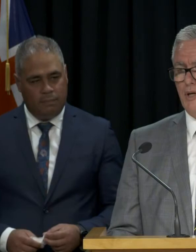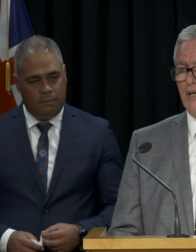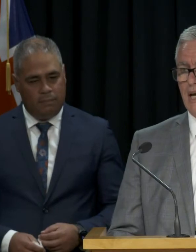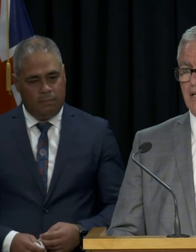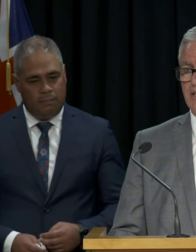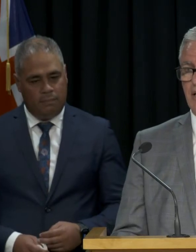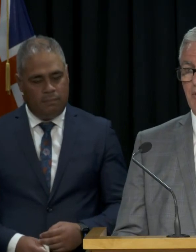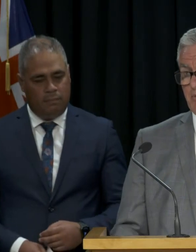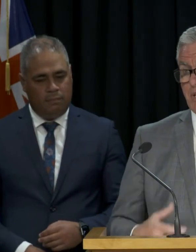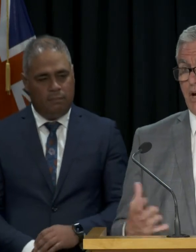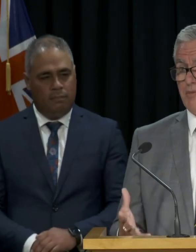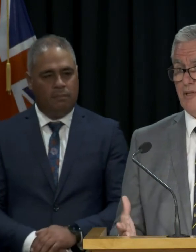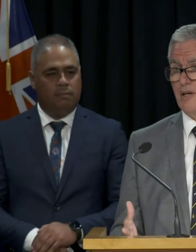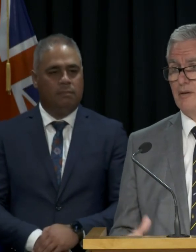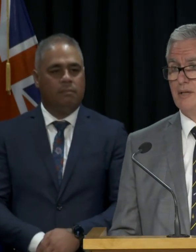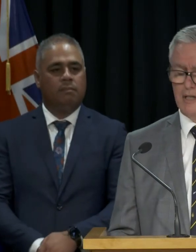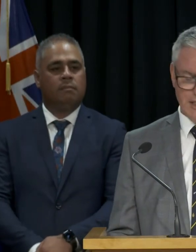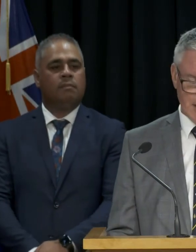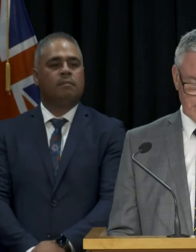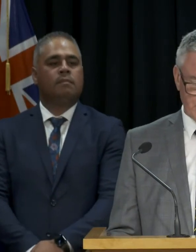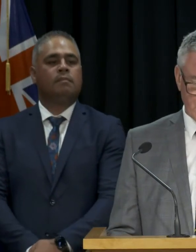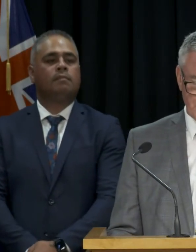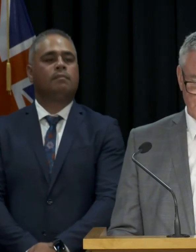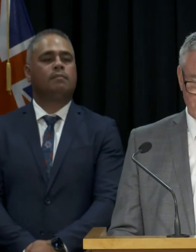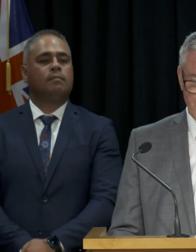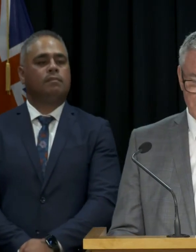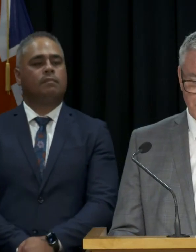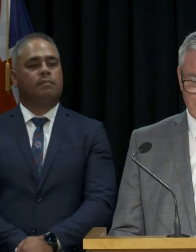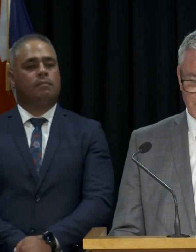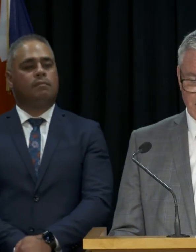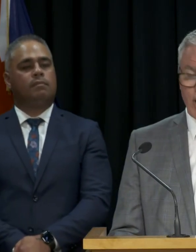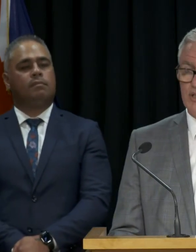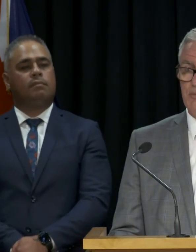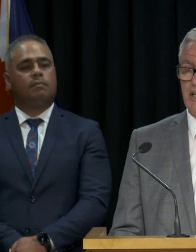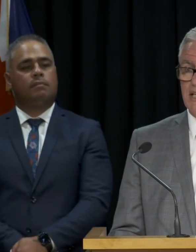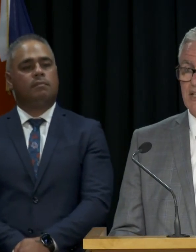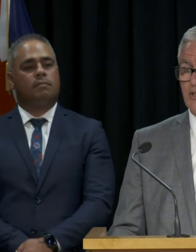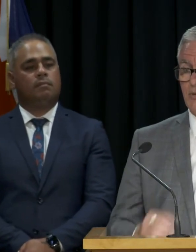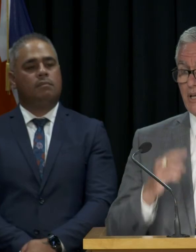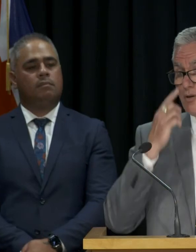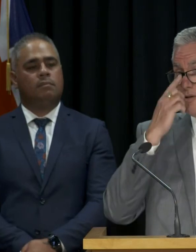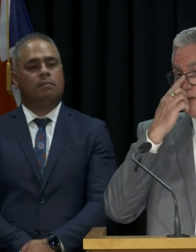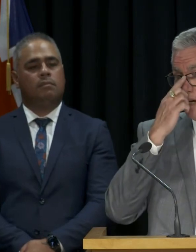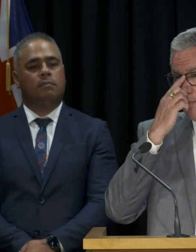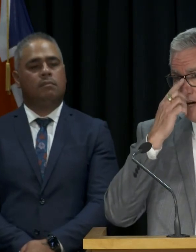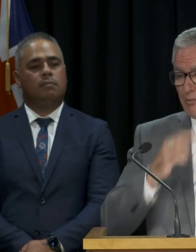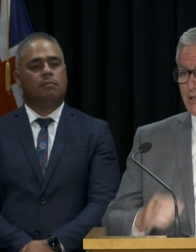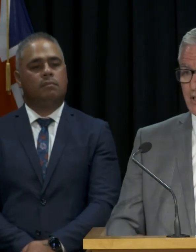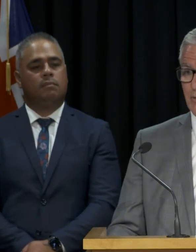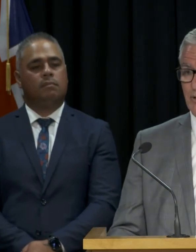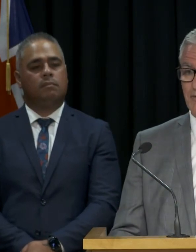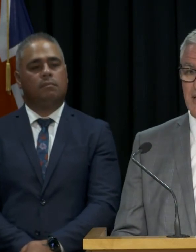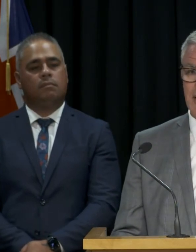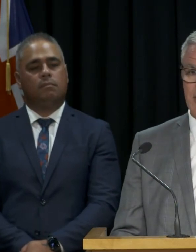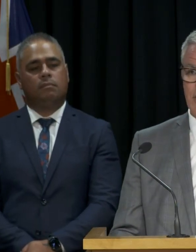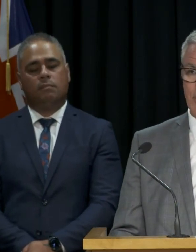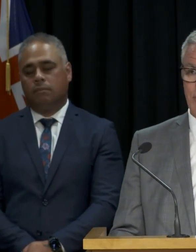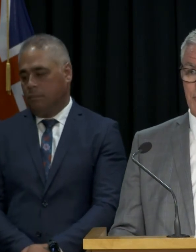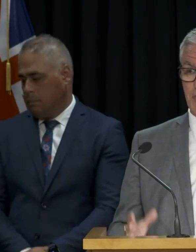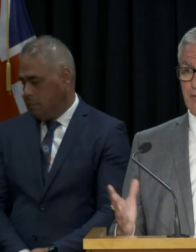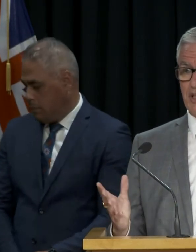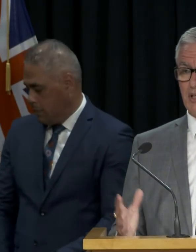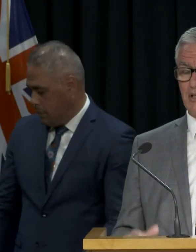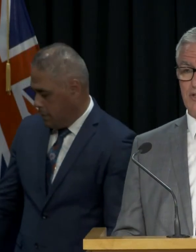you don't win. And we hope that the numbers come his way, but ultimately he's still here in Parliament, and he'll do a fantastic